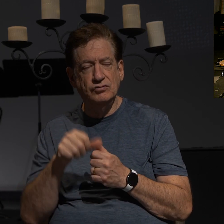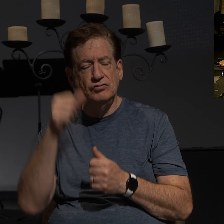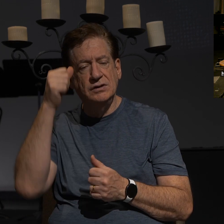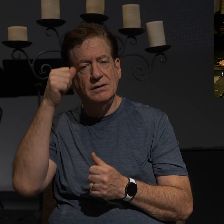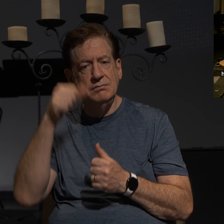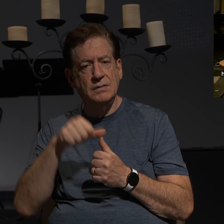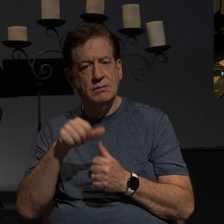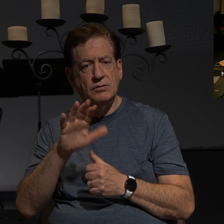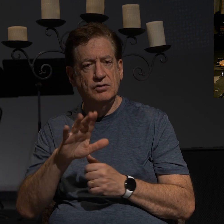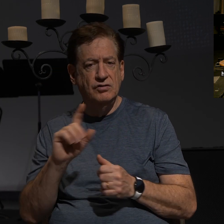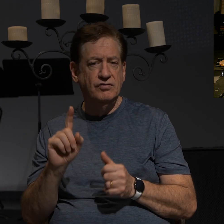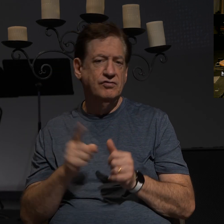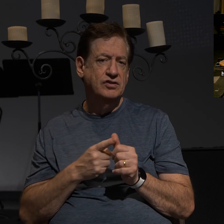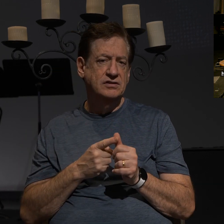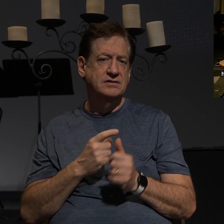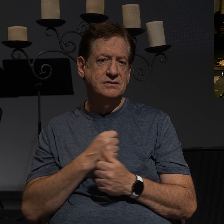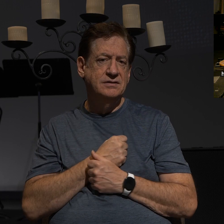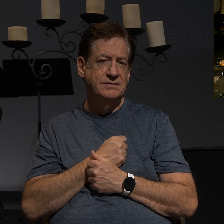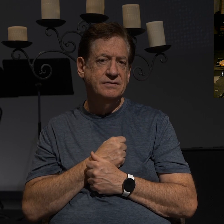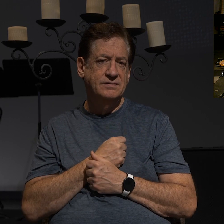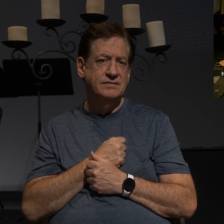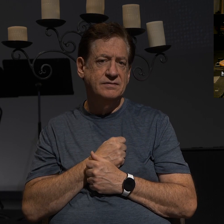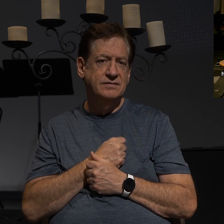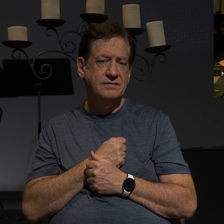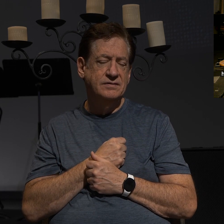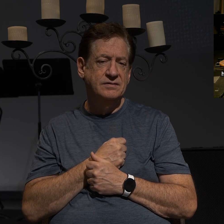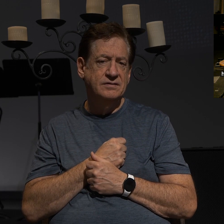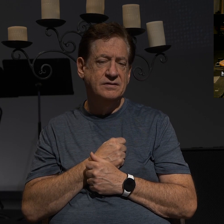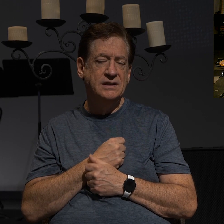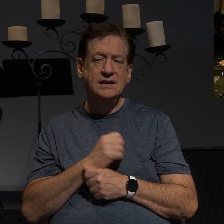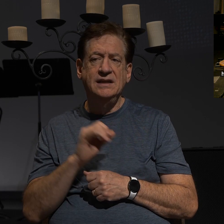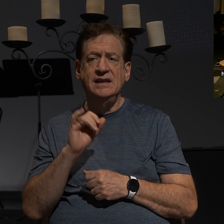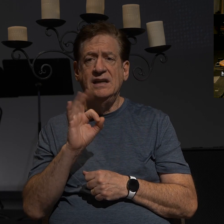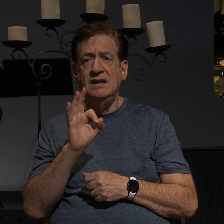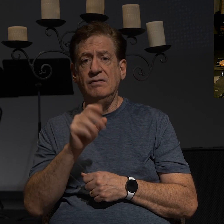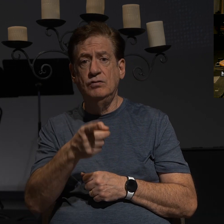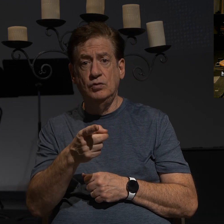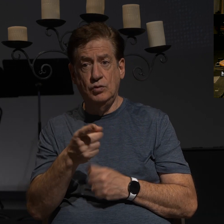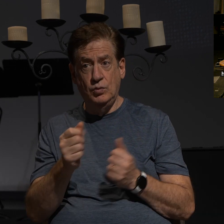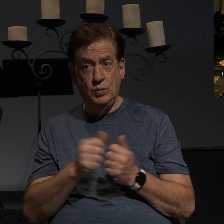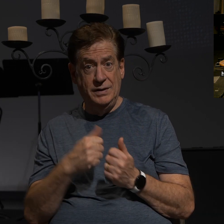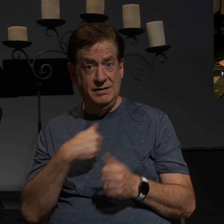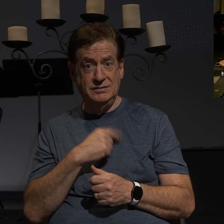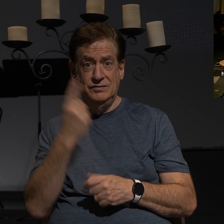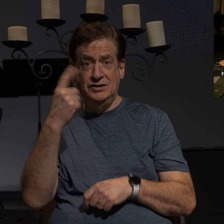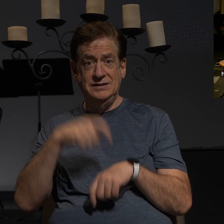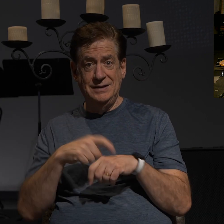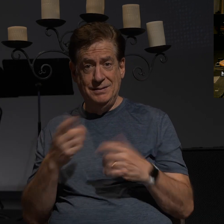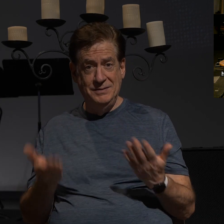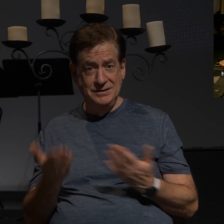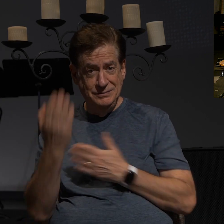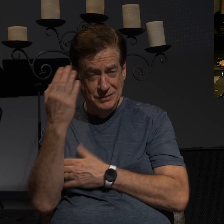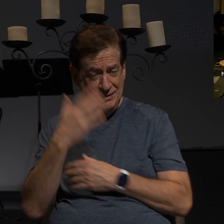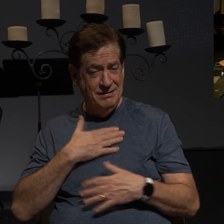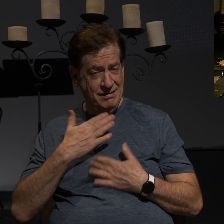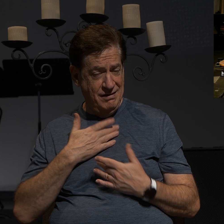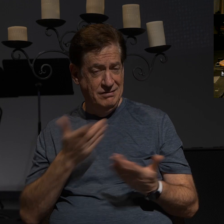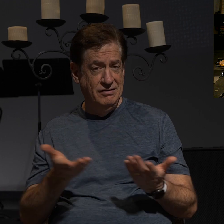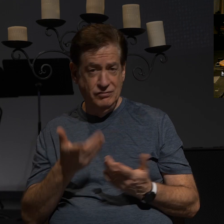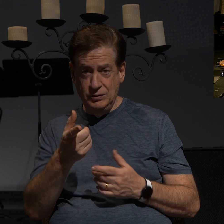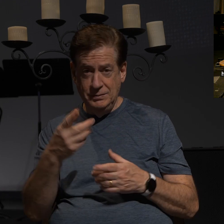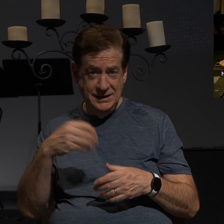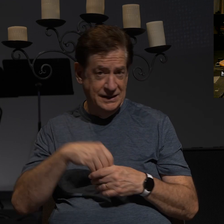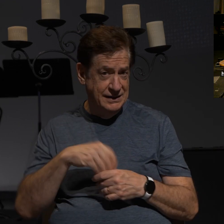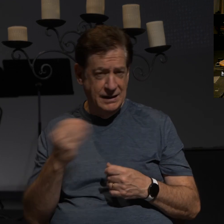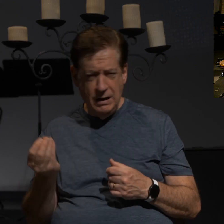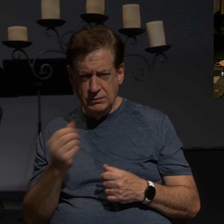your first love? Now, if you are just with us for the first time this morning, glad to have you here. Or if you've been in and out and you're